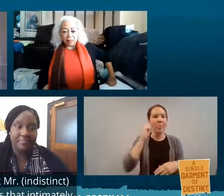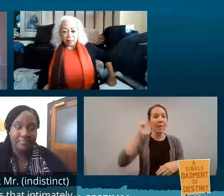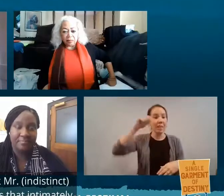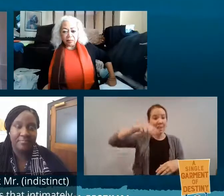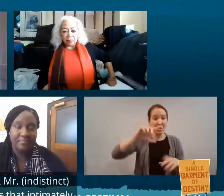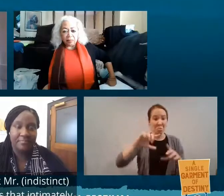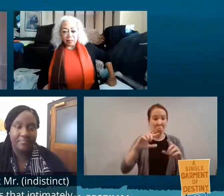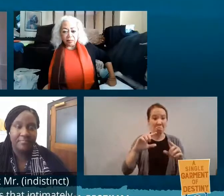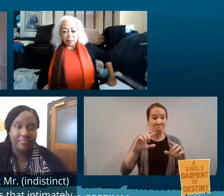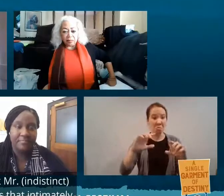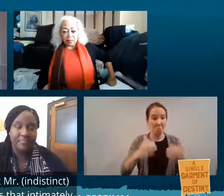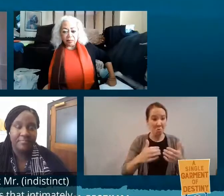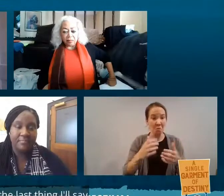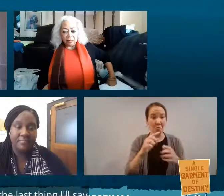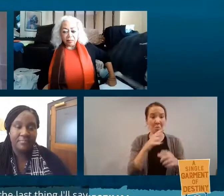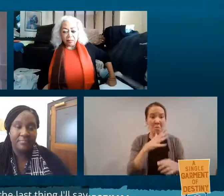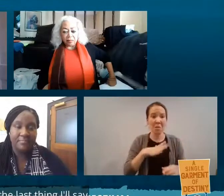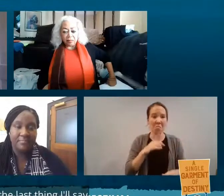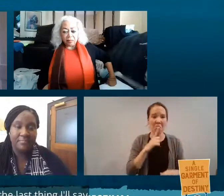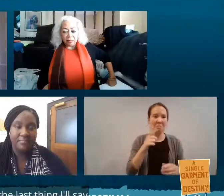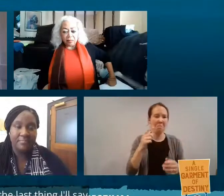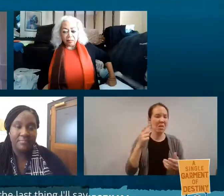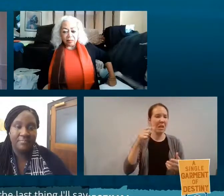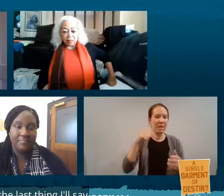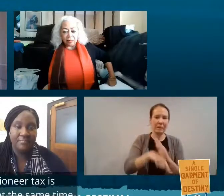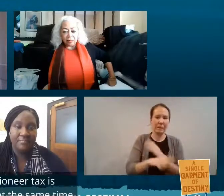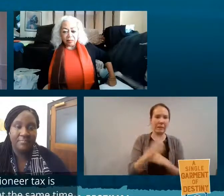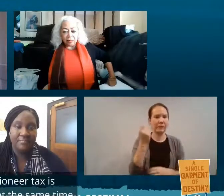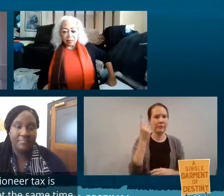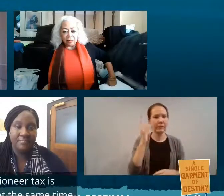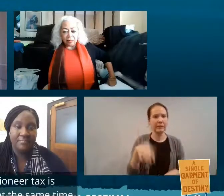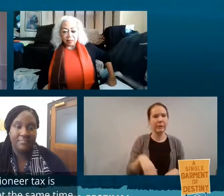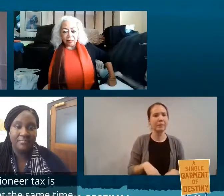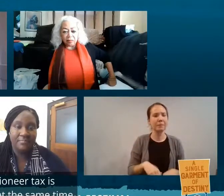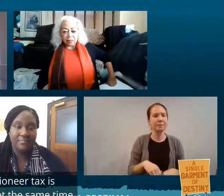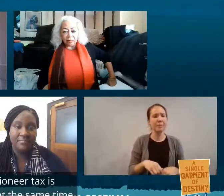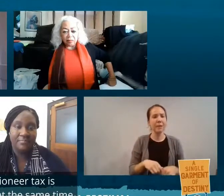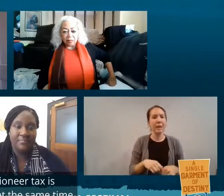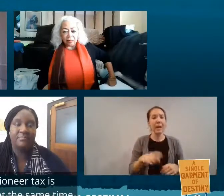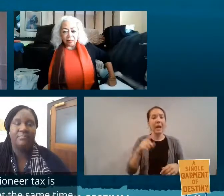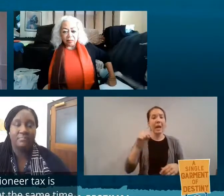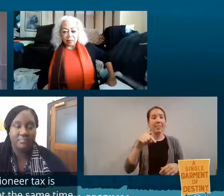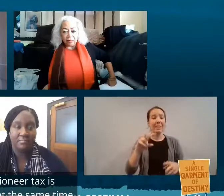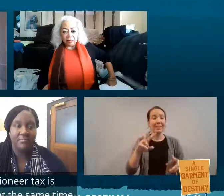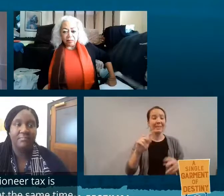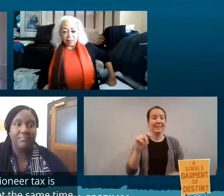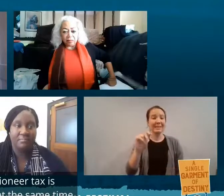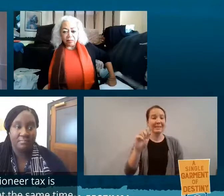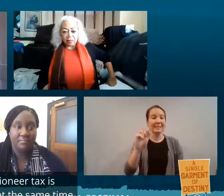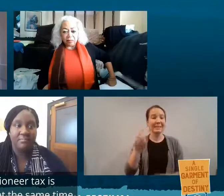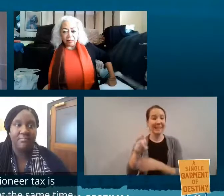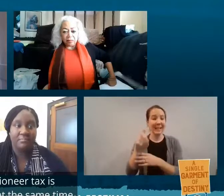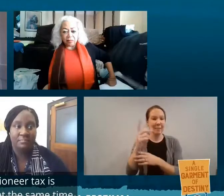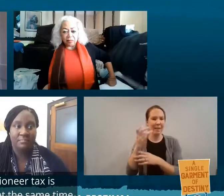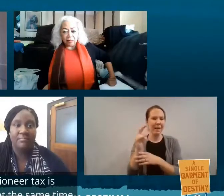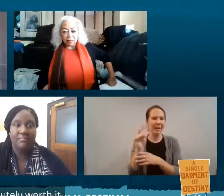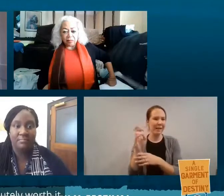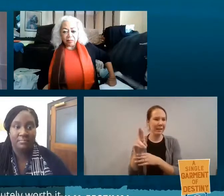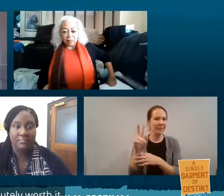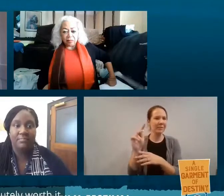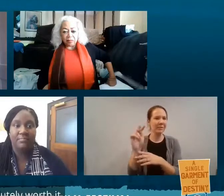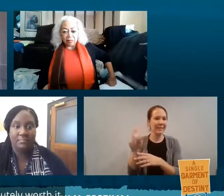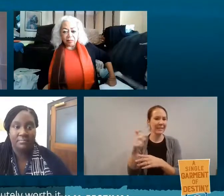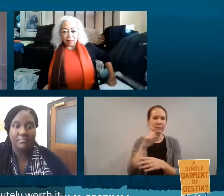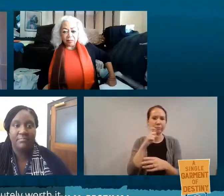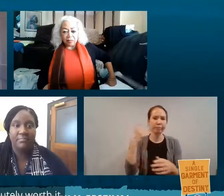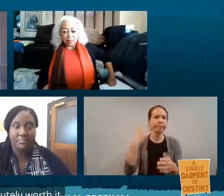women understands that intimately. And to that, and the last thing I'll say is the pioneer tax is costly. And at the same time, it